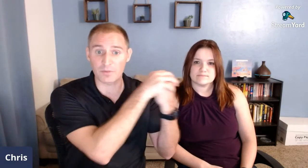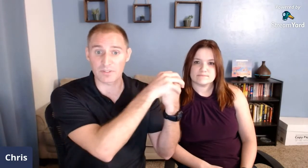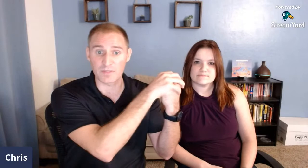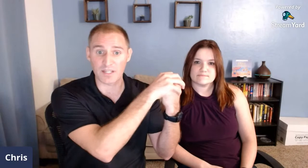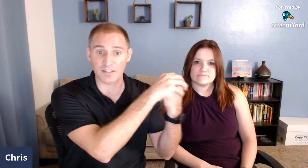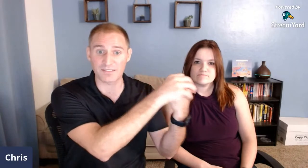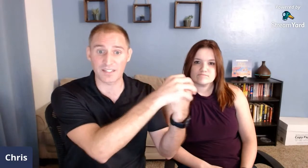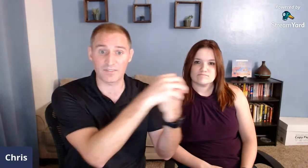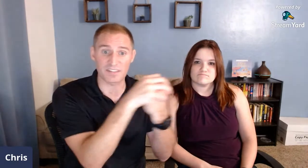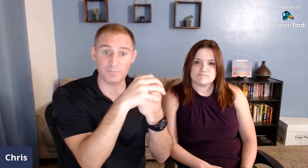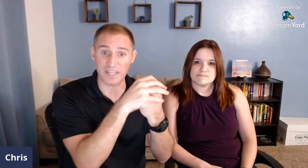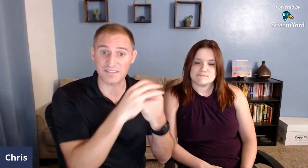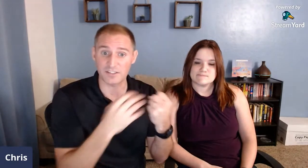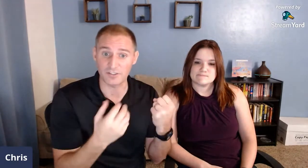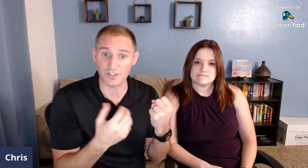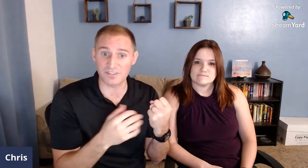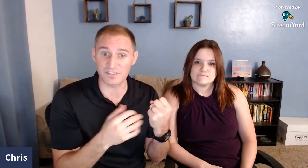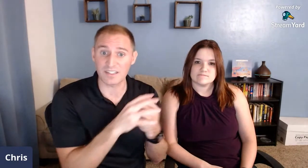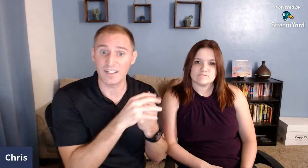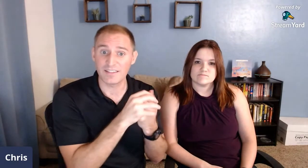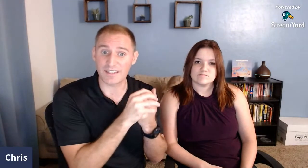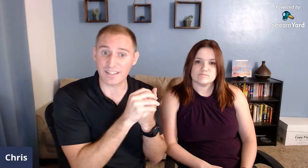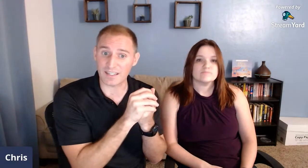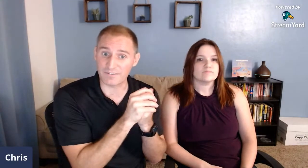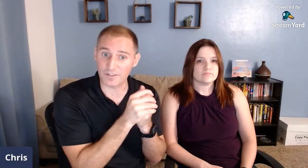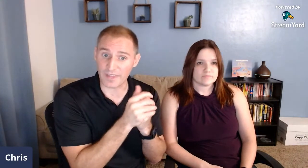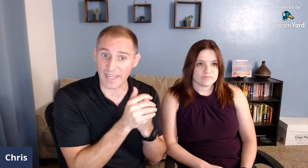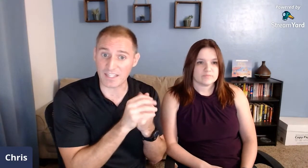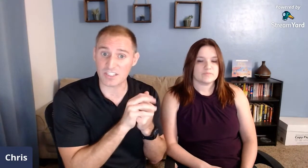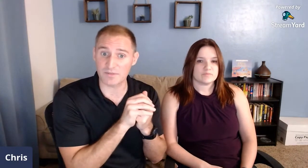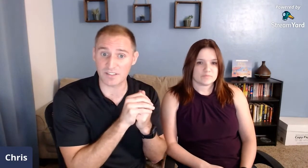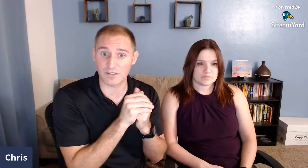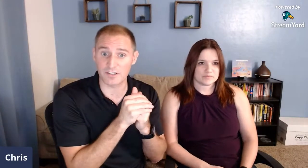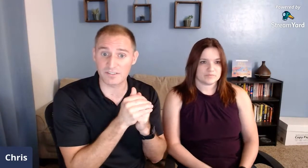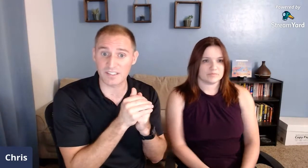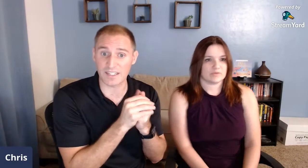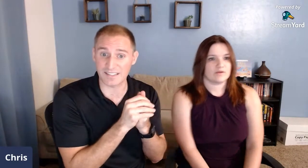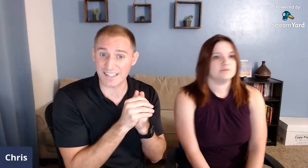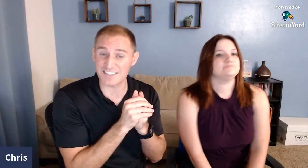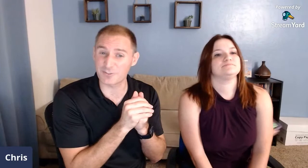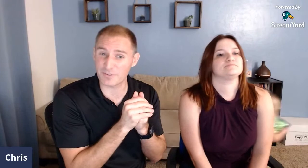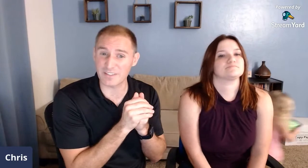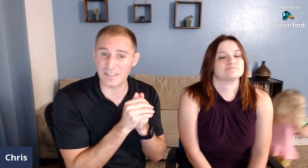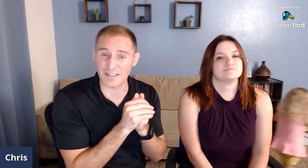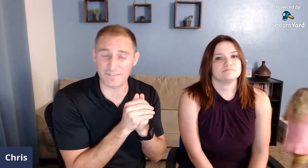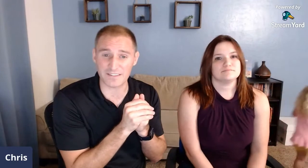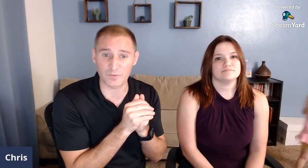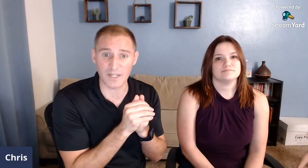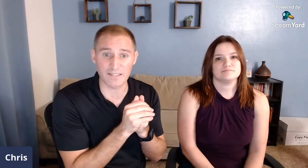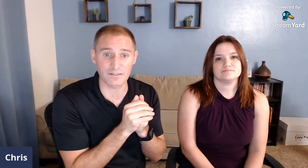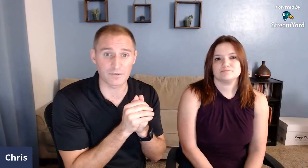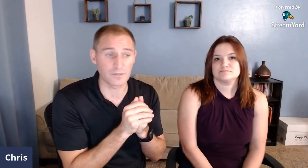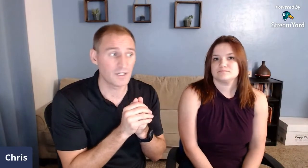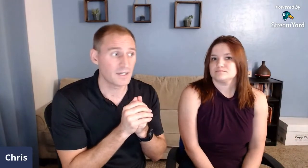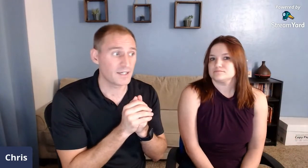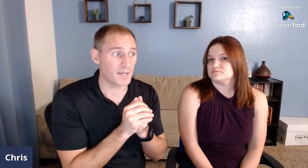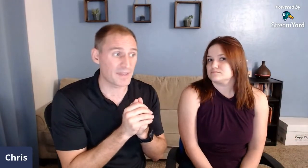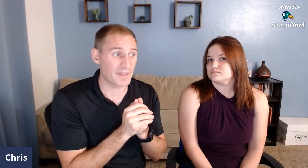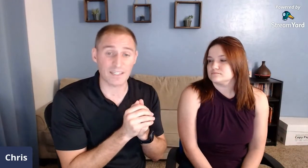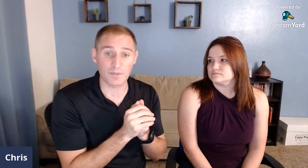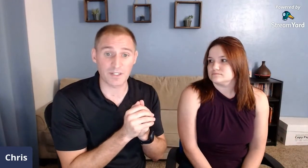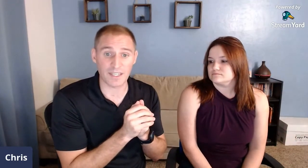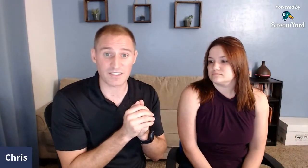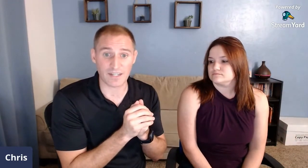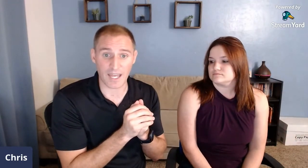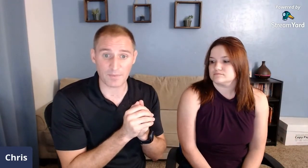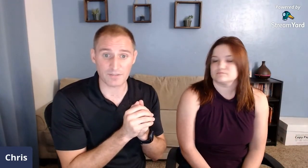they are able to be cognizant of the space that you're using. They can kind of feel the hand shapes that you're using, and it's actually a really effective way to make